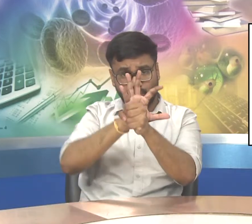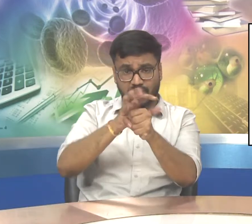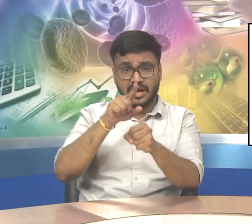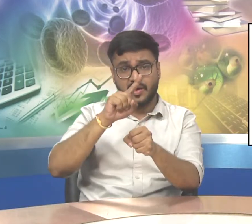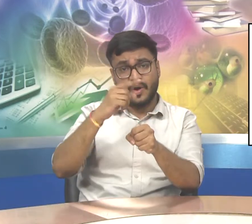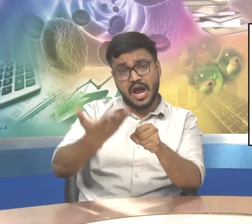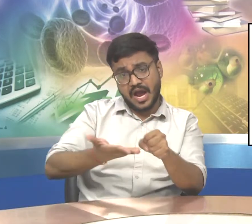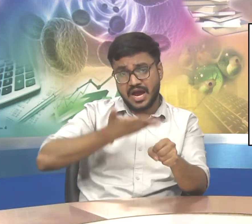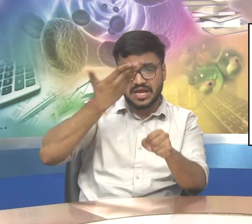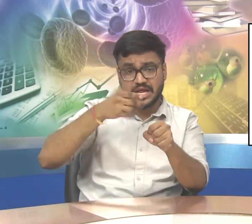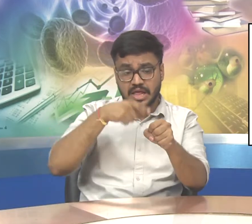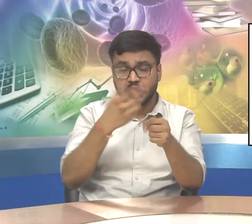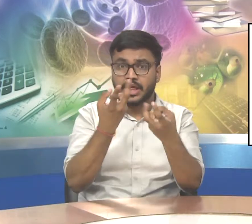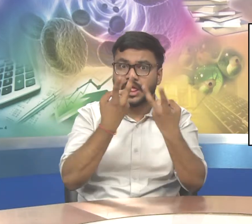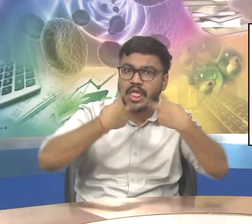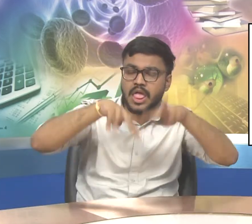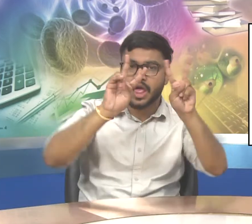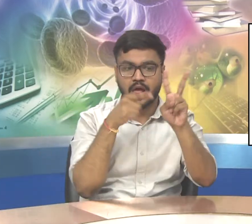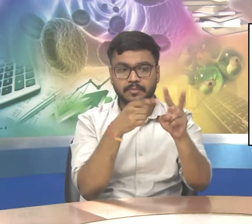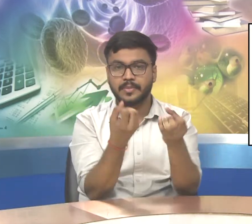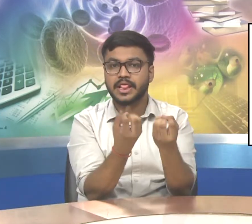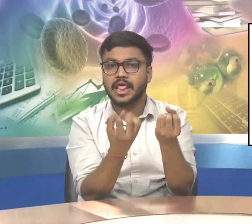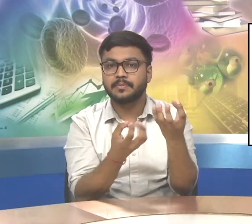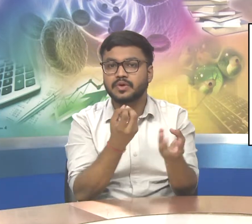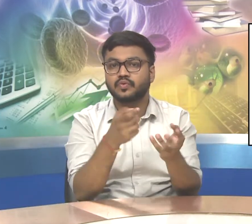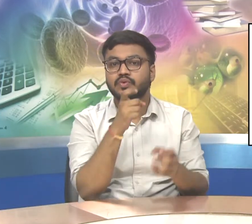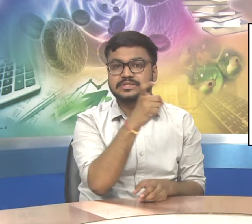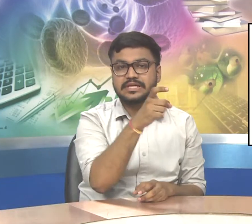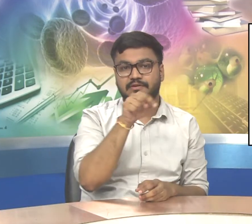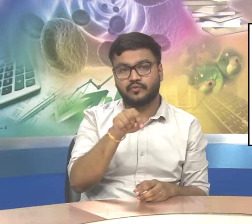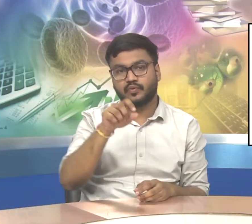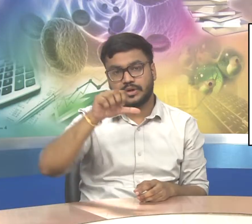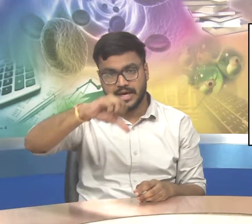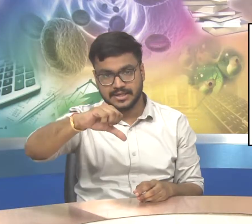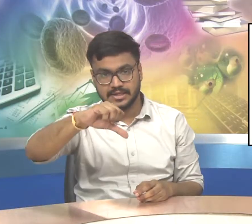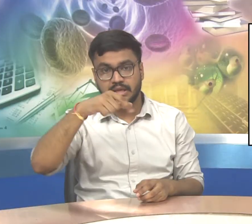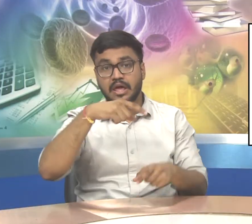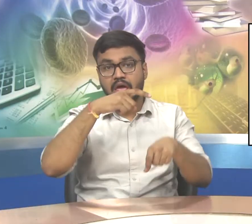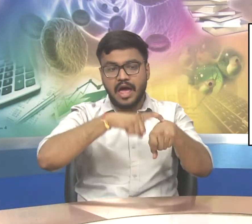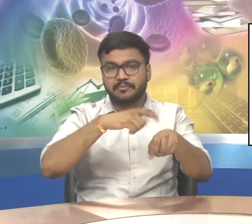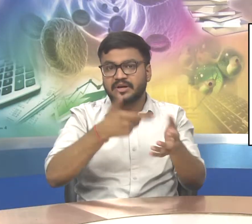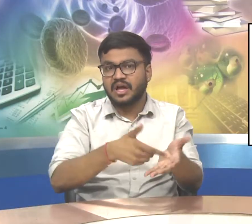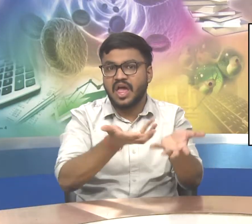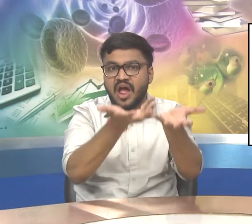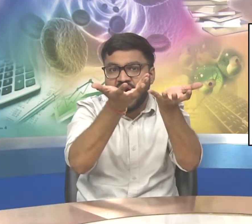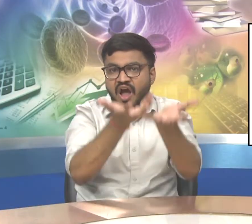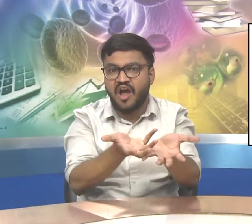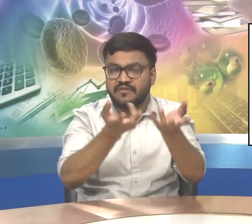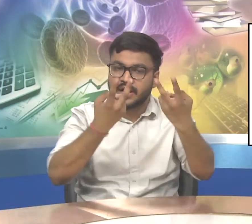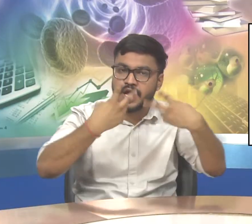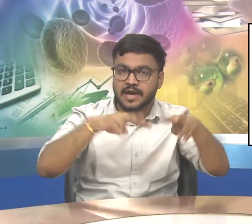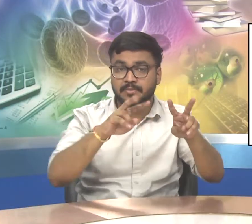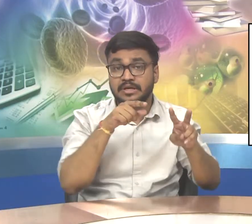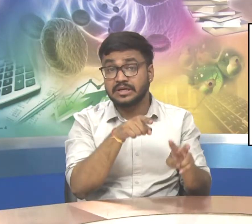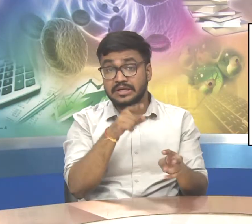And because of this guess, he thought that one oxygen atom is about 7.9